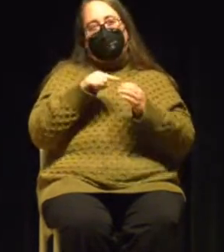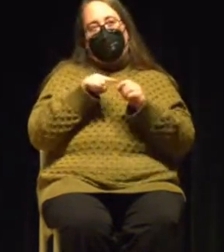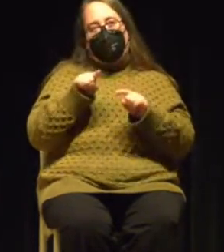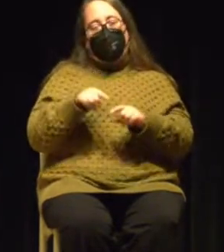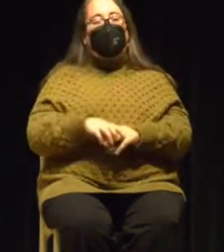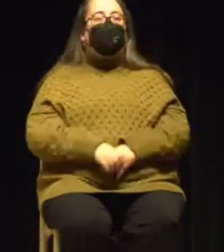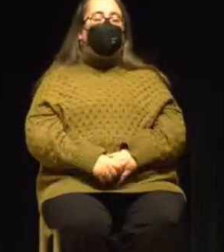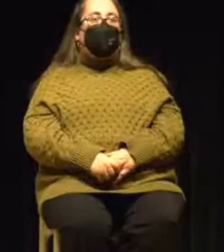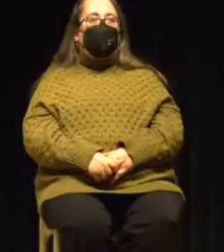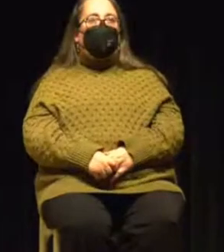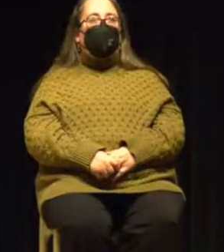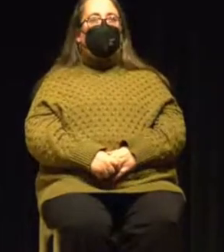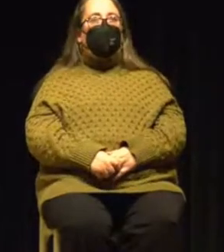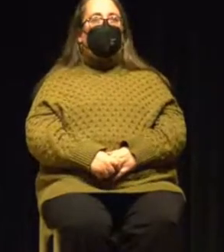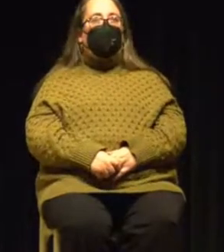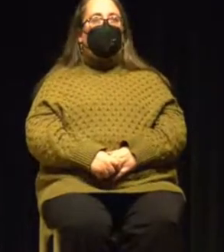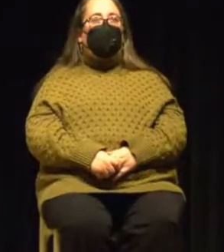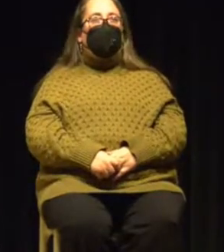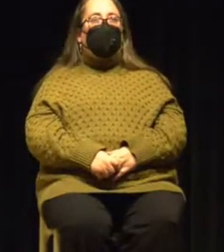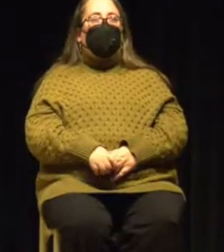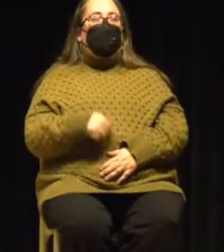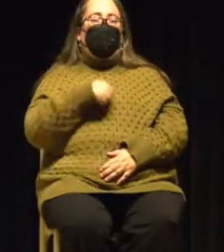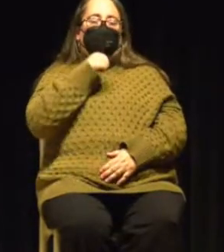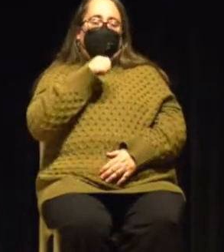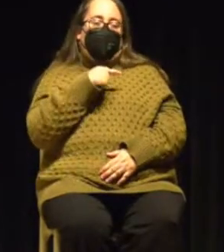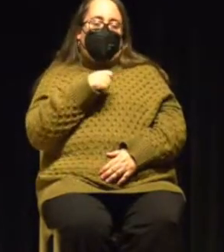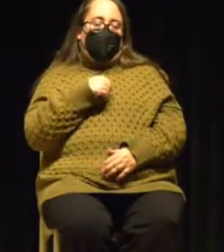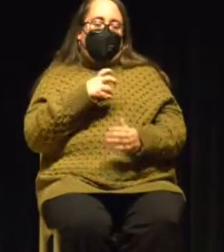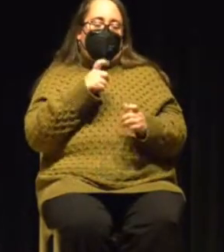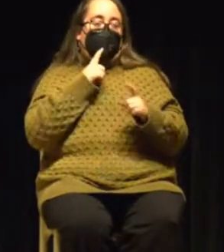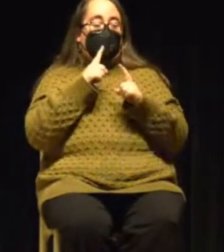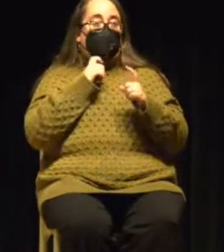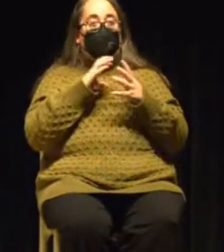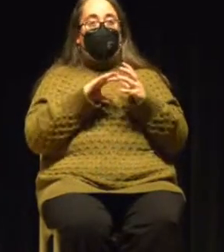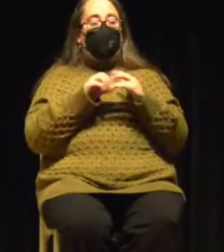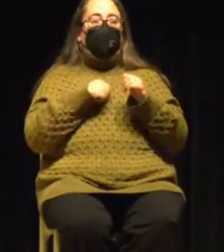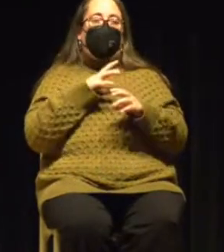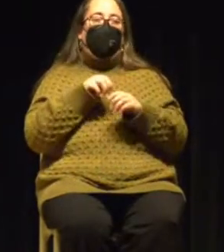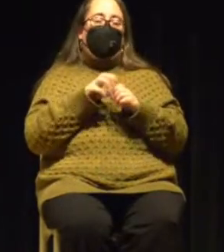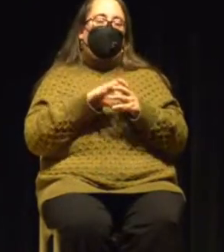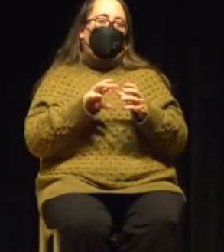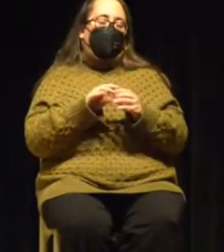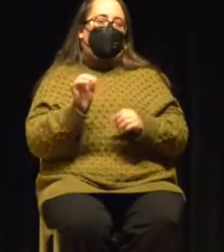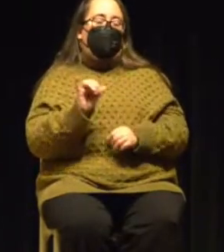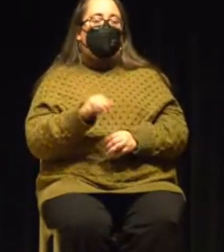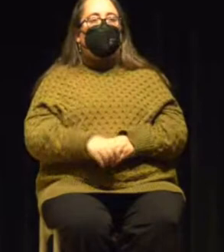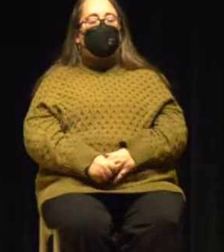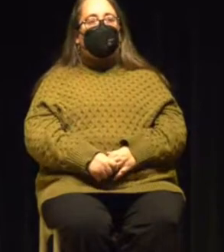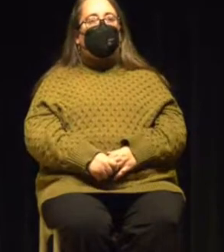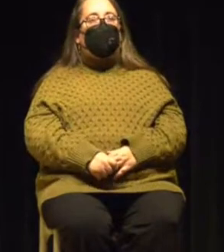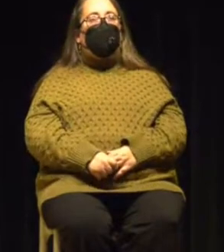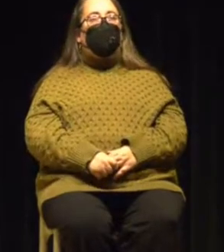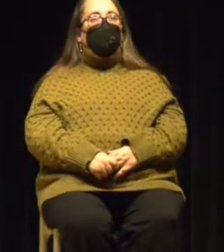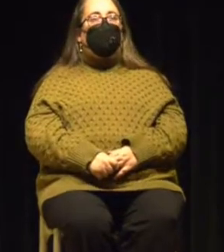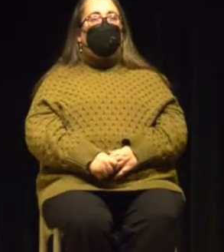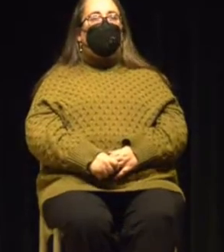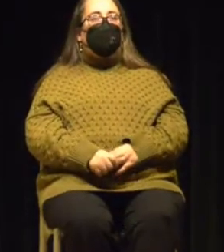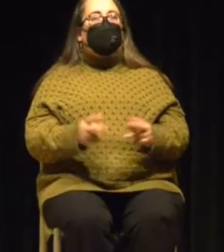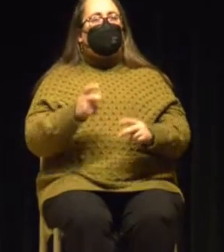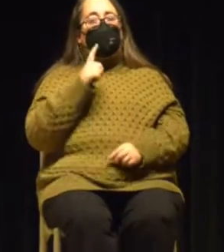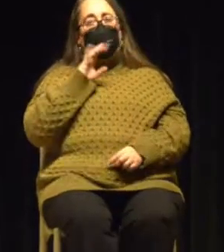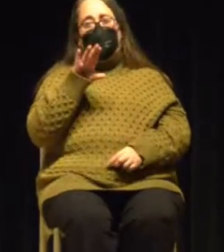But I didn't have to have a lot of conversations. And truth is, the stories I tell, I'm in those stories. And, you know, I could go back and say, hey, uncle,